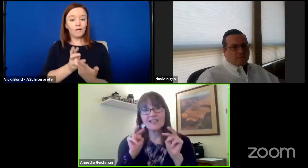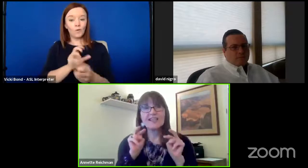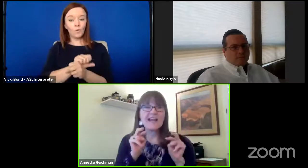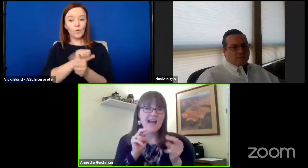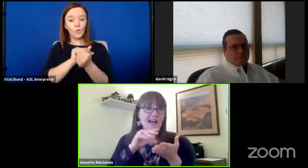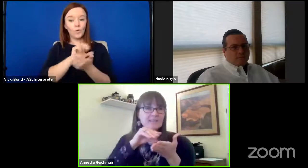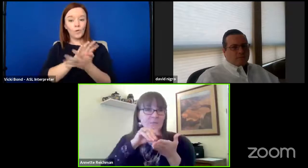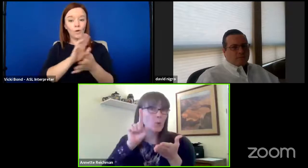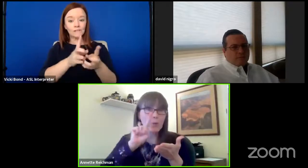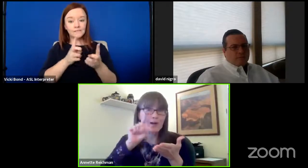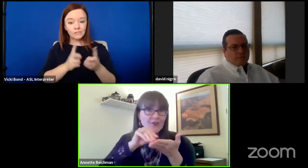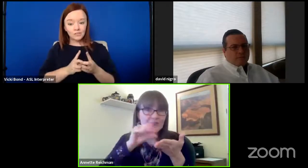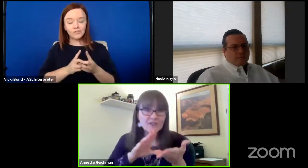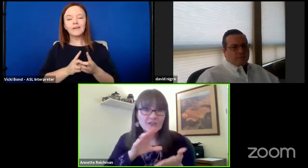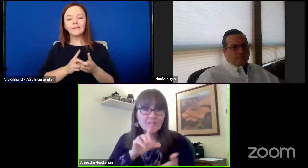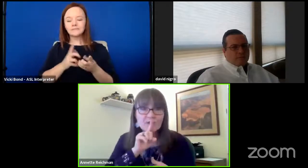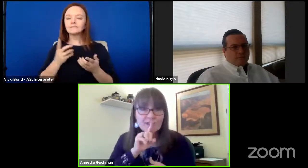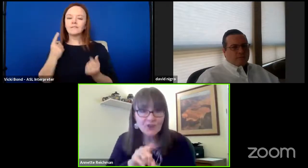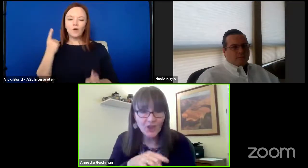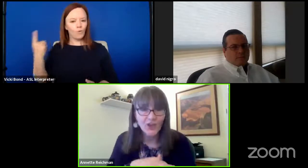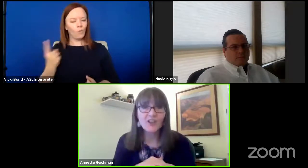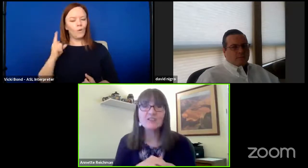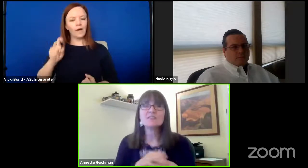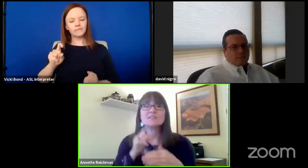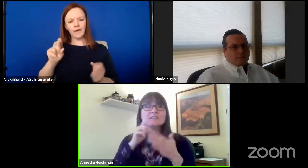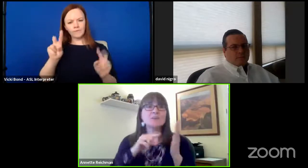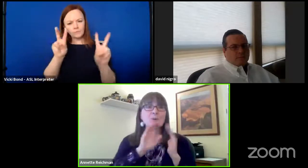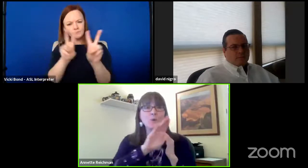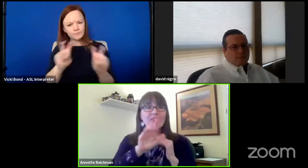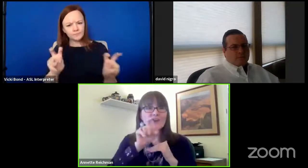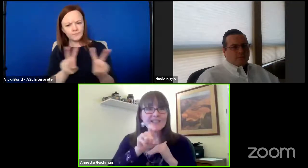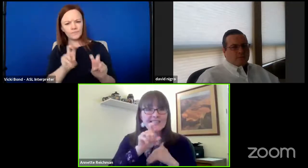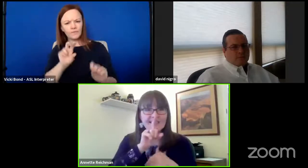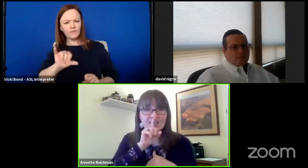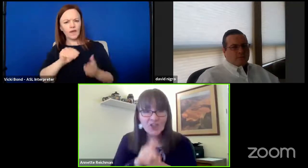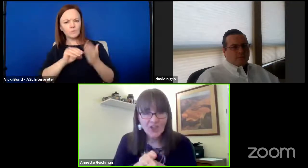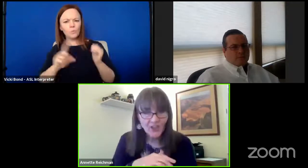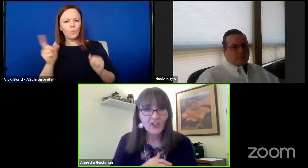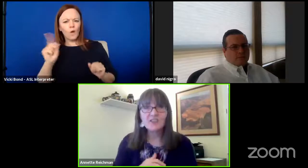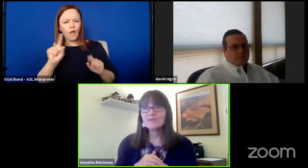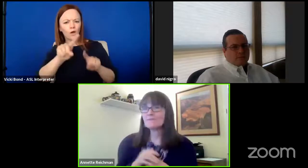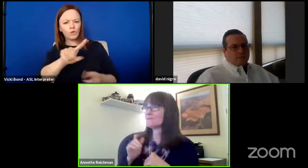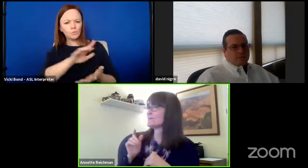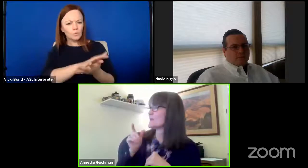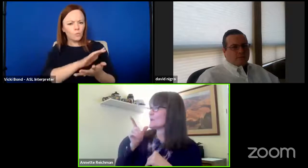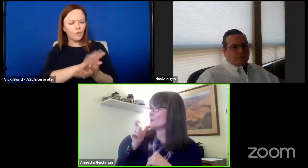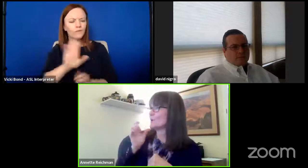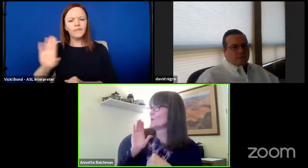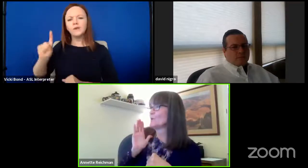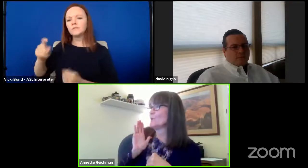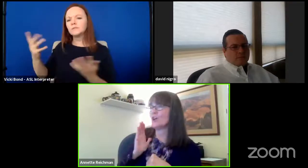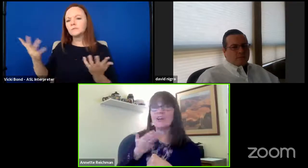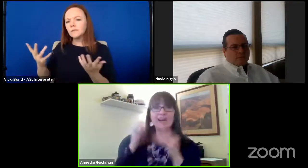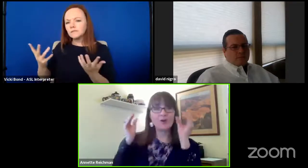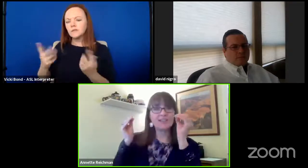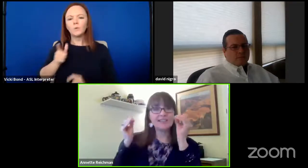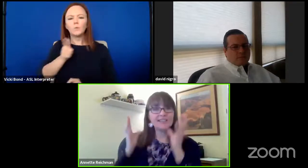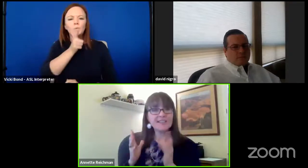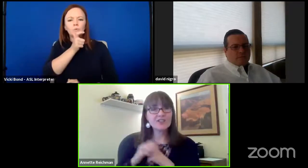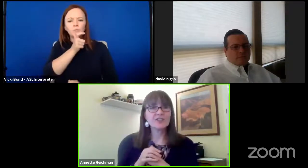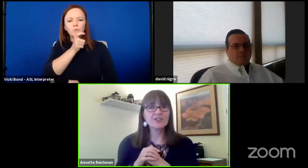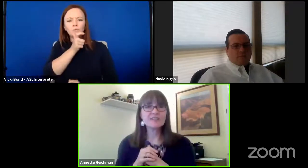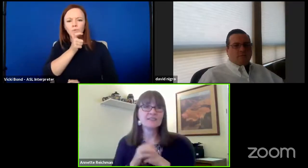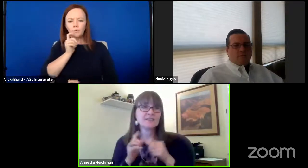it's looking at where the students are, what their needs are, who are